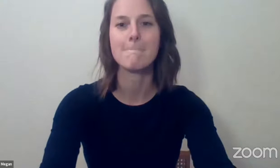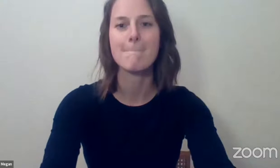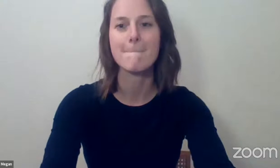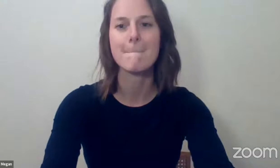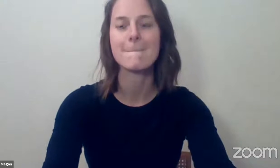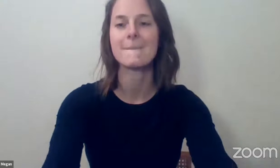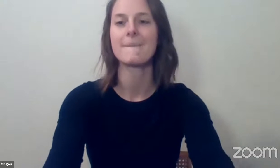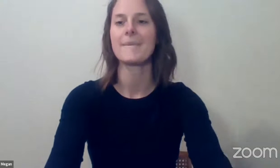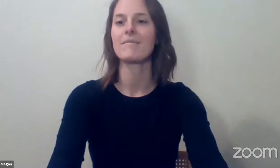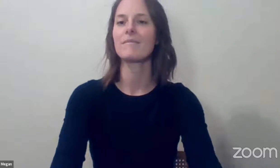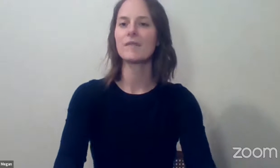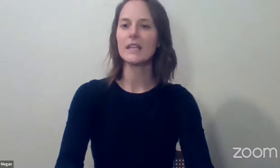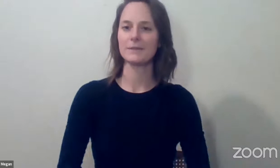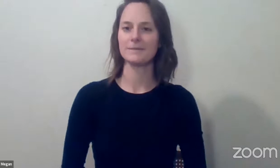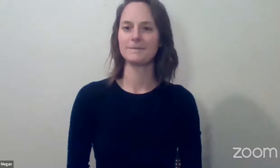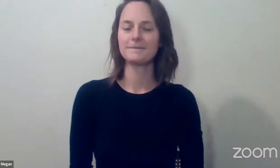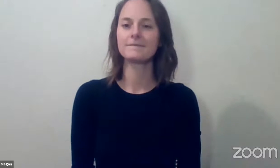parties,